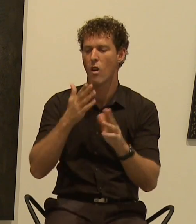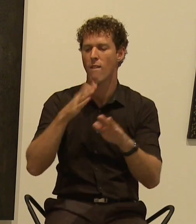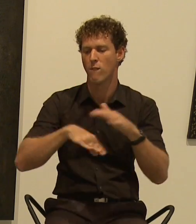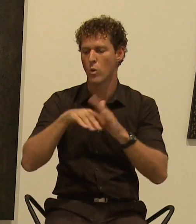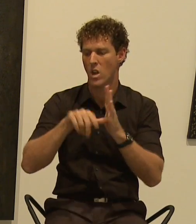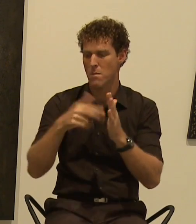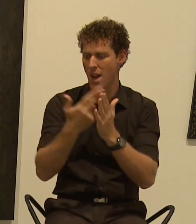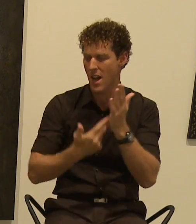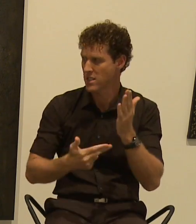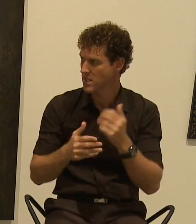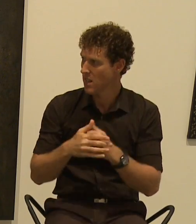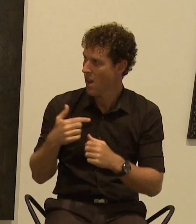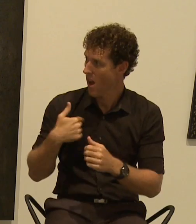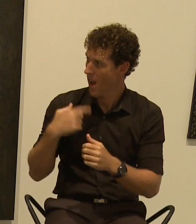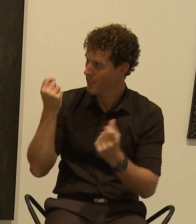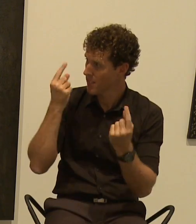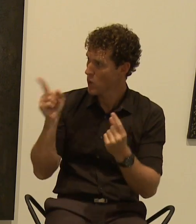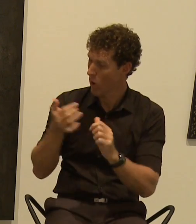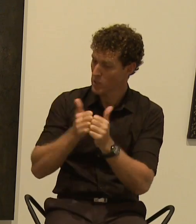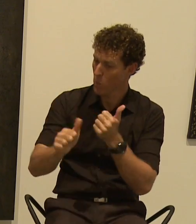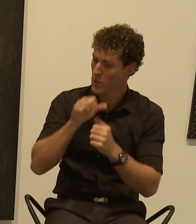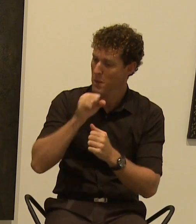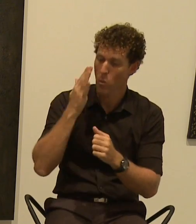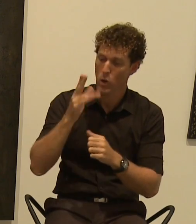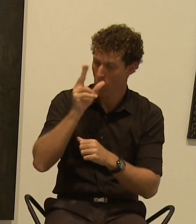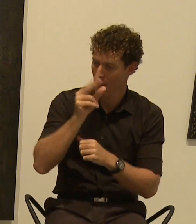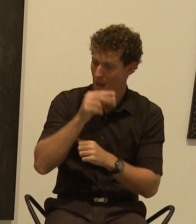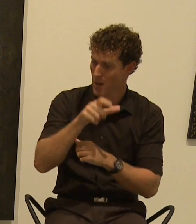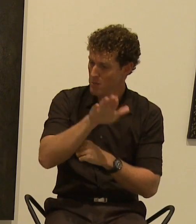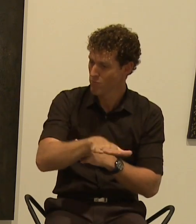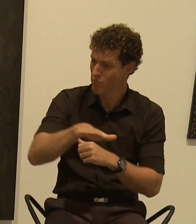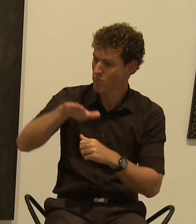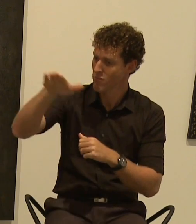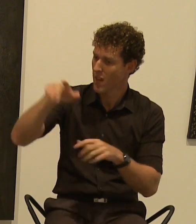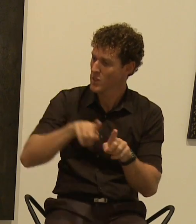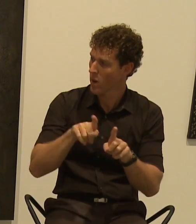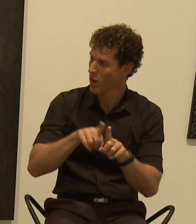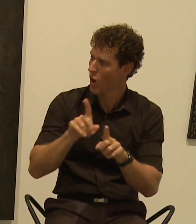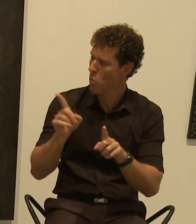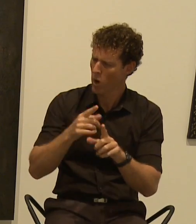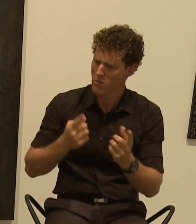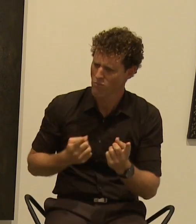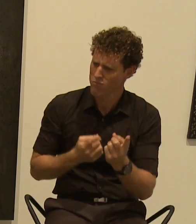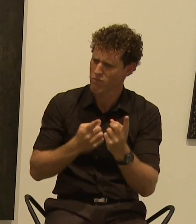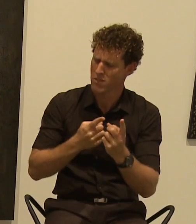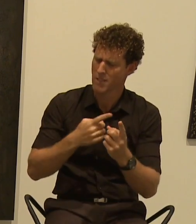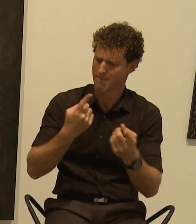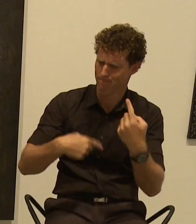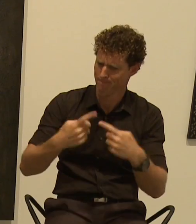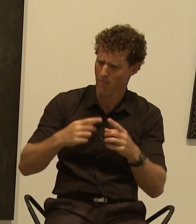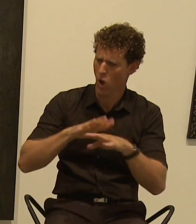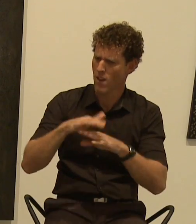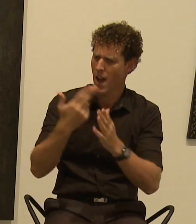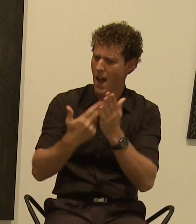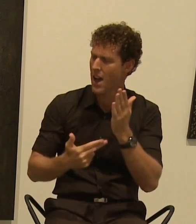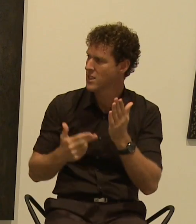And I understand that you're a really good sportsman when you were younger as well. So what kind of drove you to start making art? I